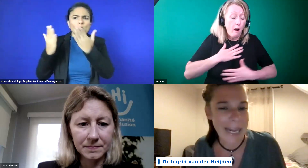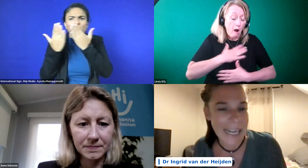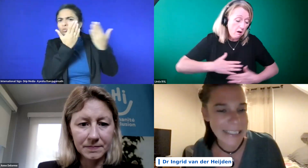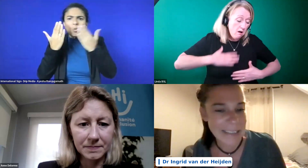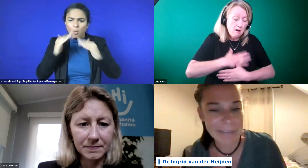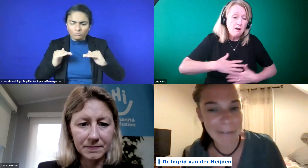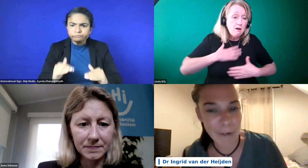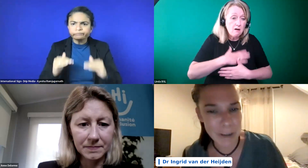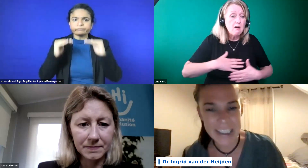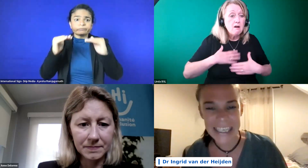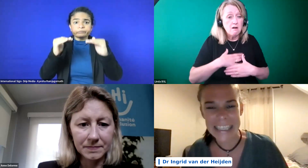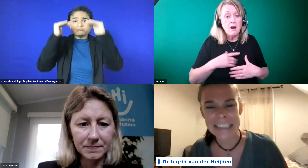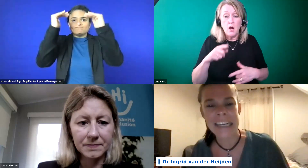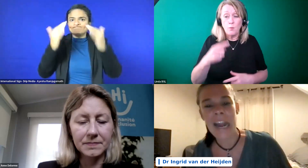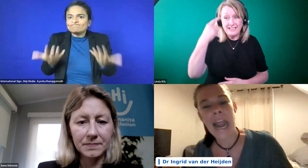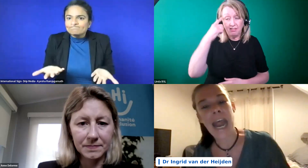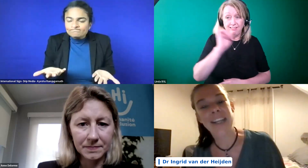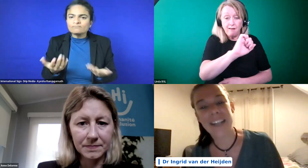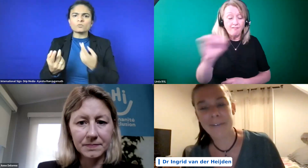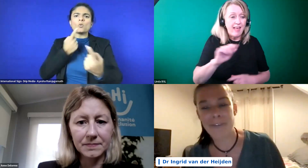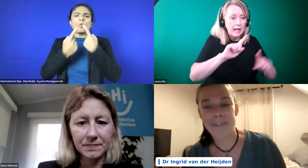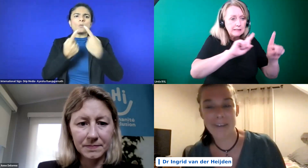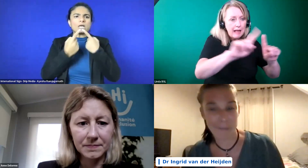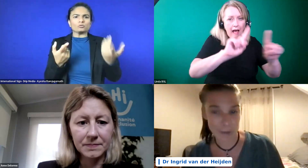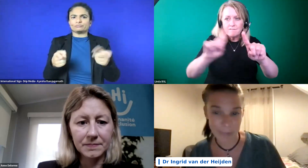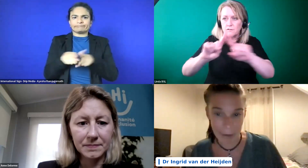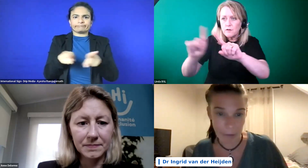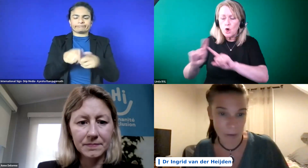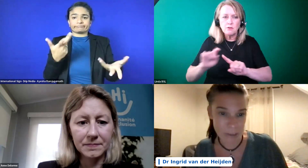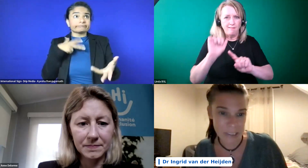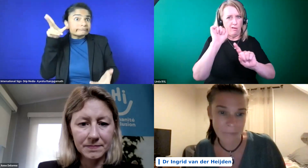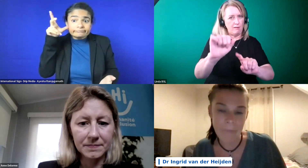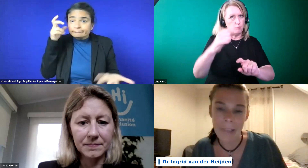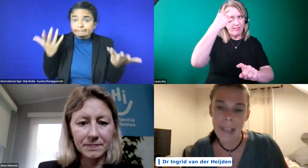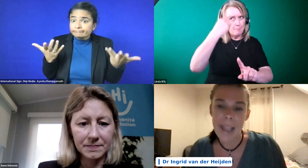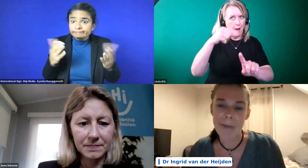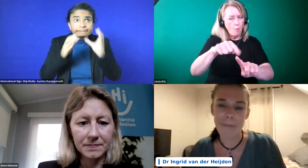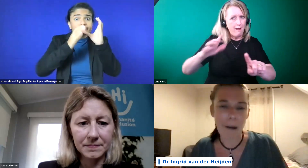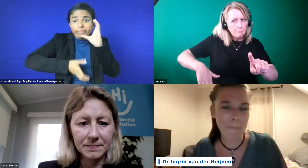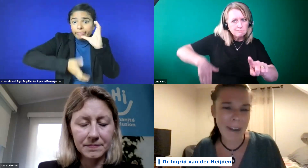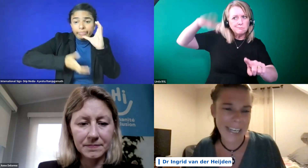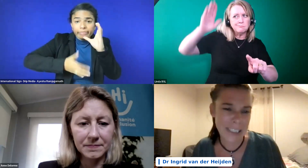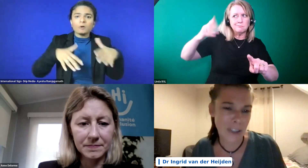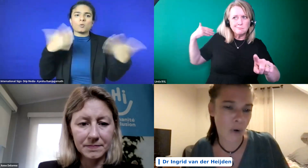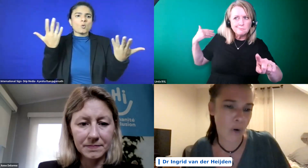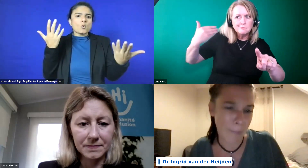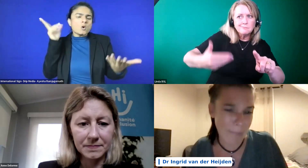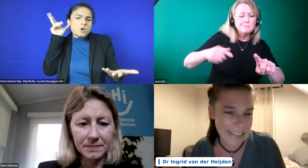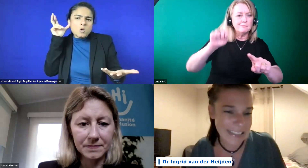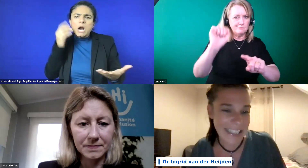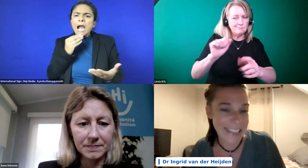remember that clients have diverse needs and come from diverse backgrounds. If comprehension